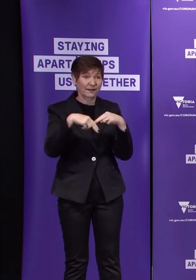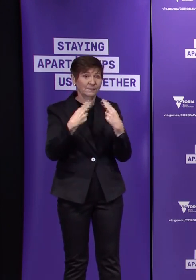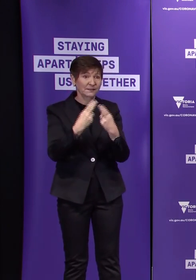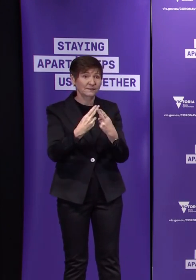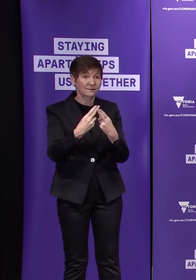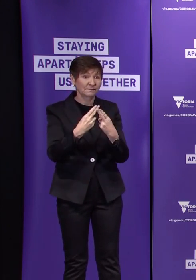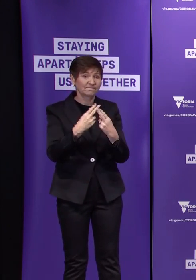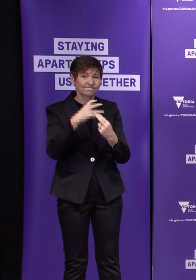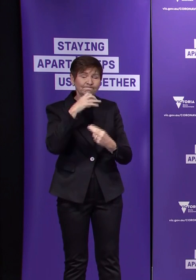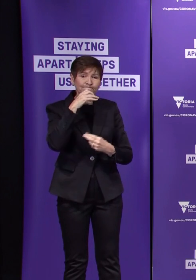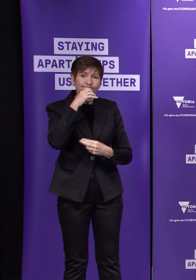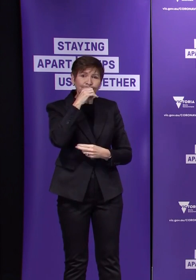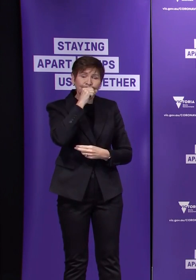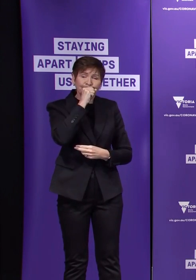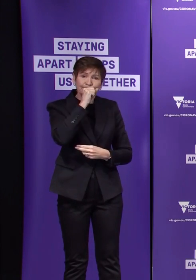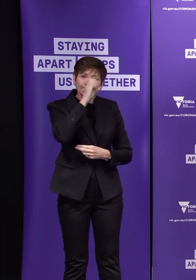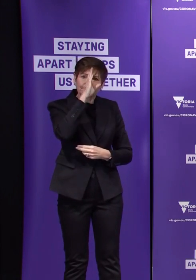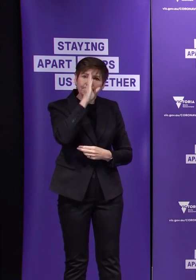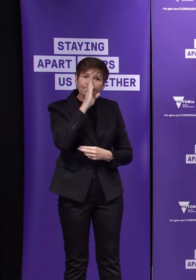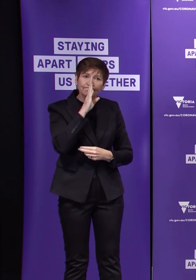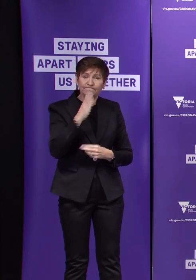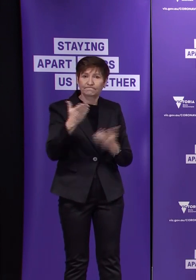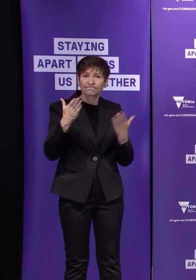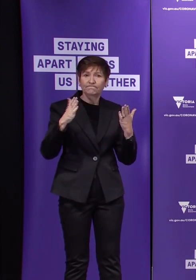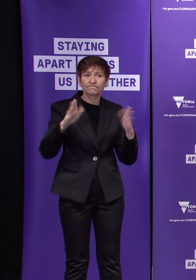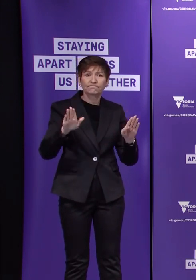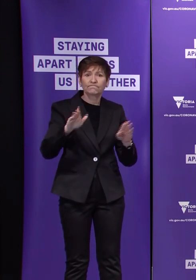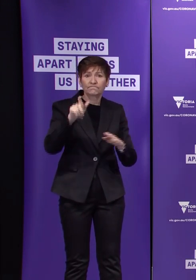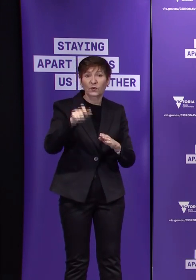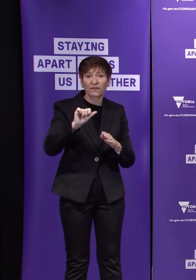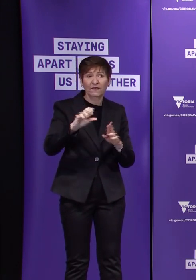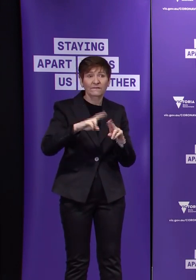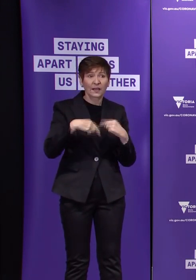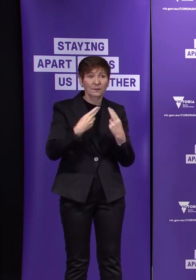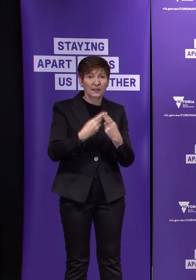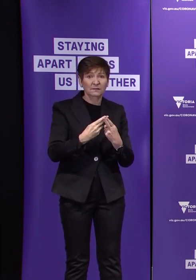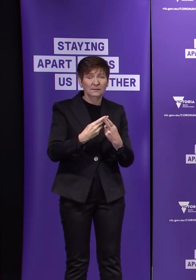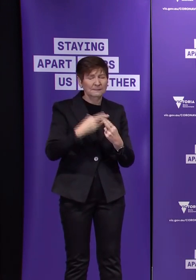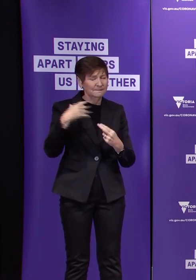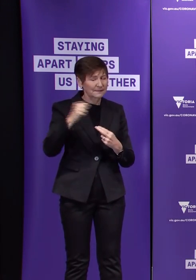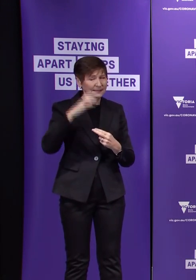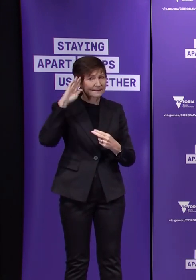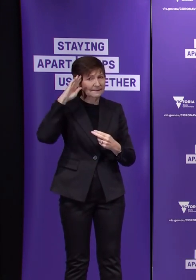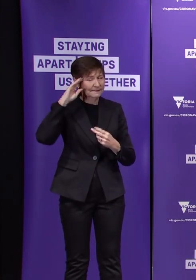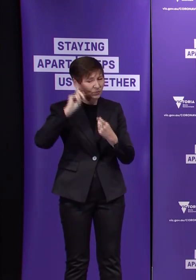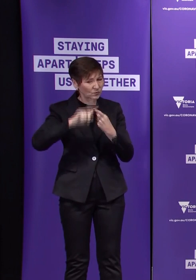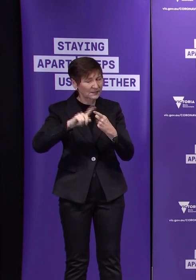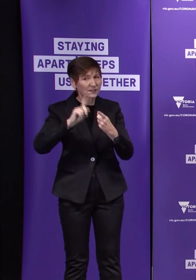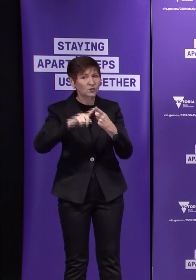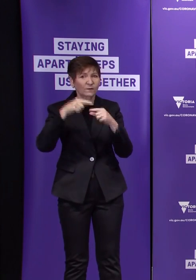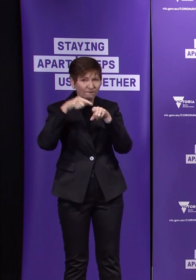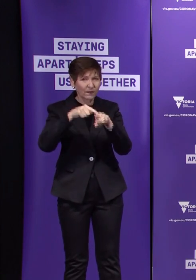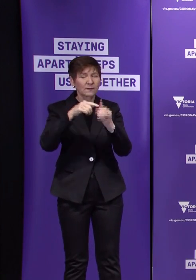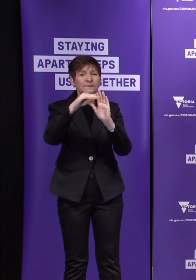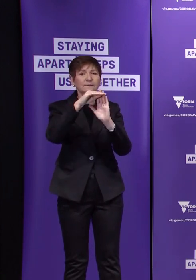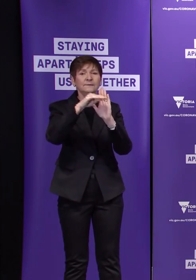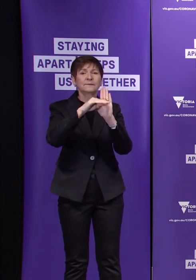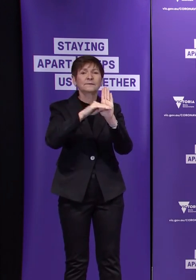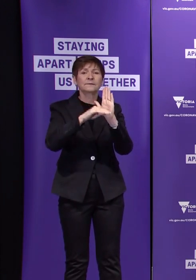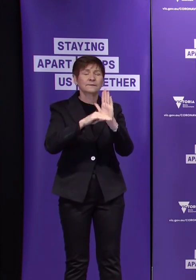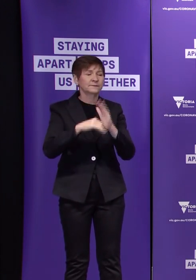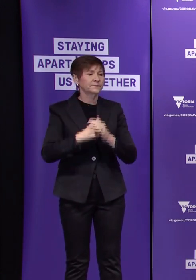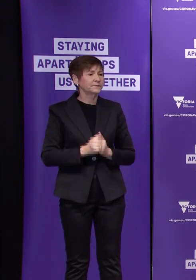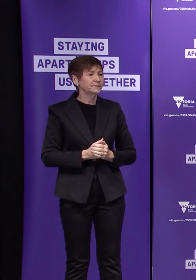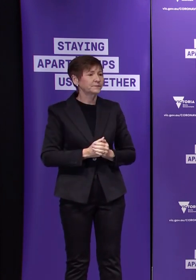long way from over, and we've all just got to keep pushing forward every single day. Premier, we've got reports out of Hamilton House in Albert